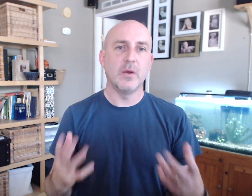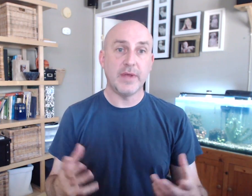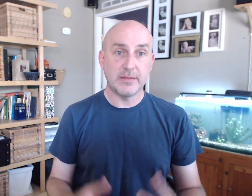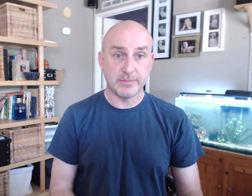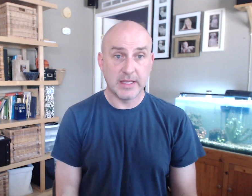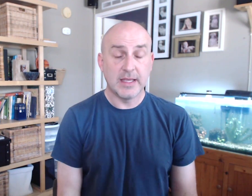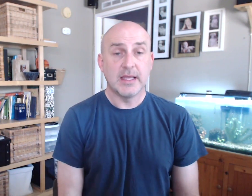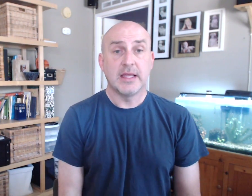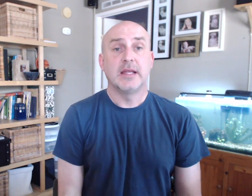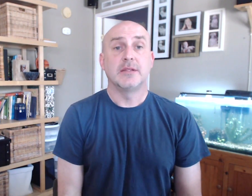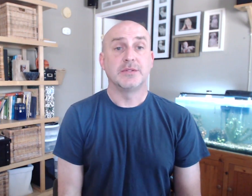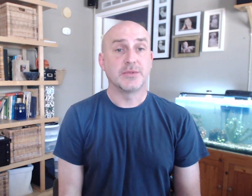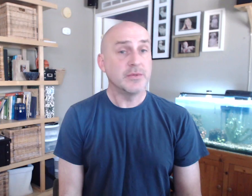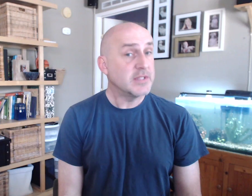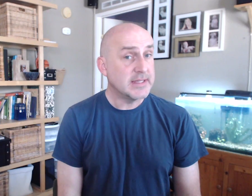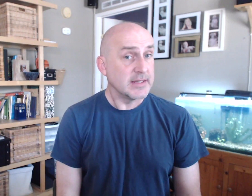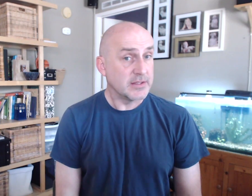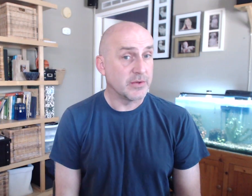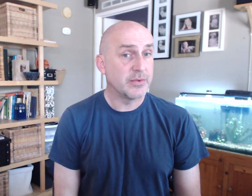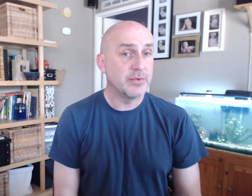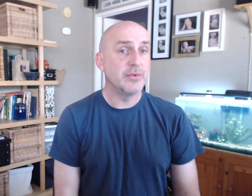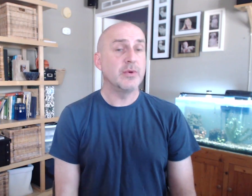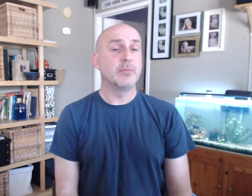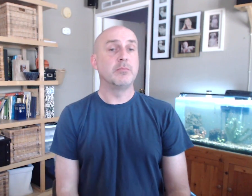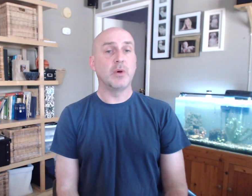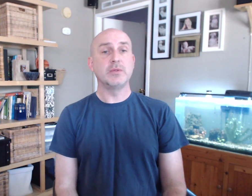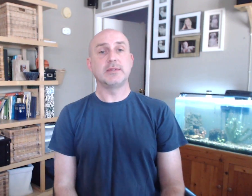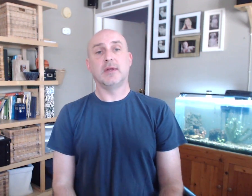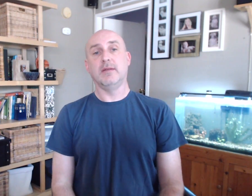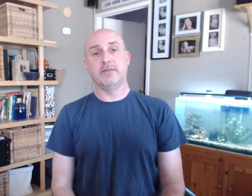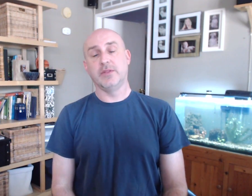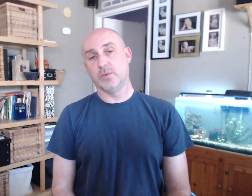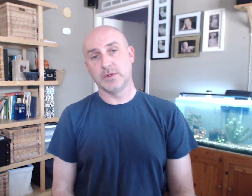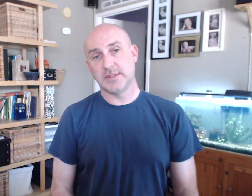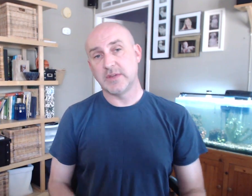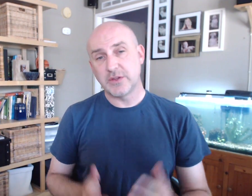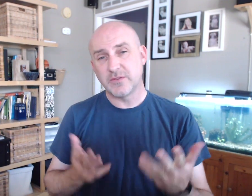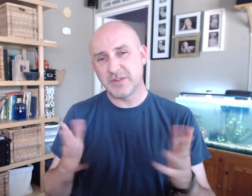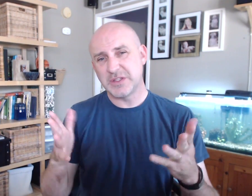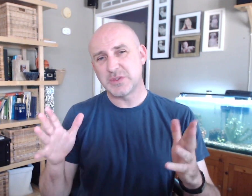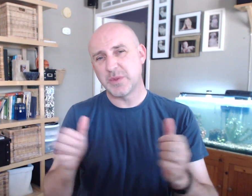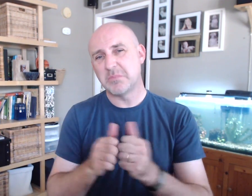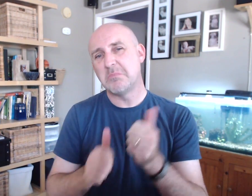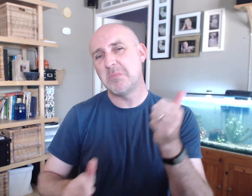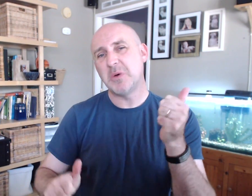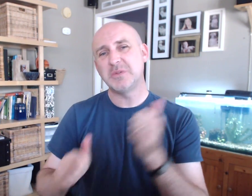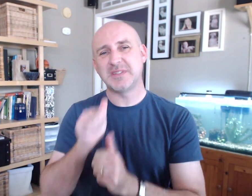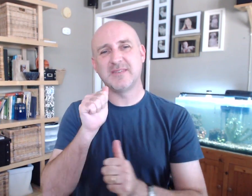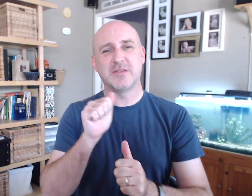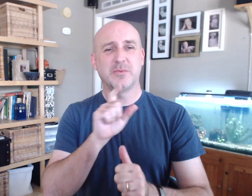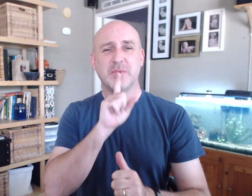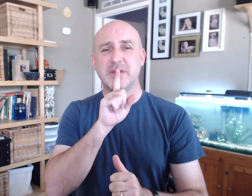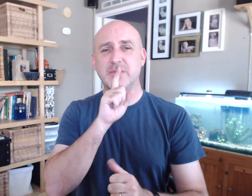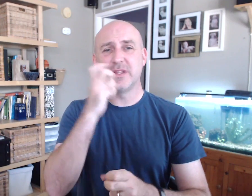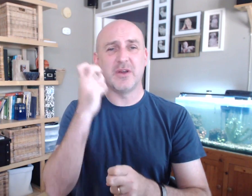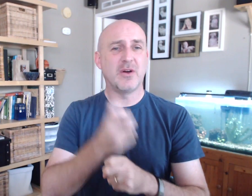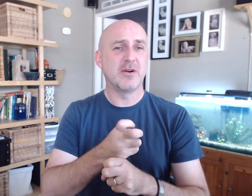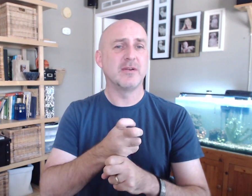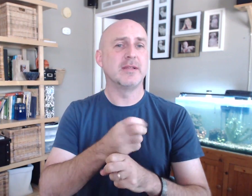right. The truth is you're through most of the worst of it. You're finished with most of the really, really hard